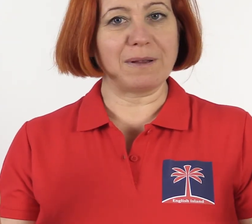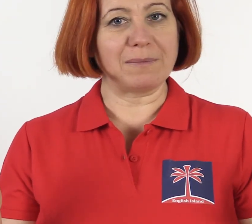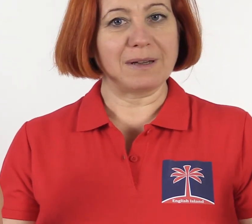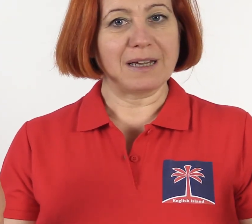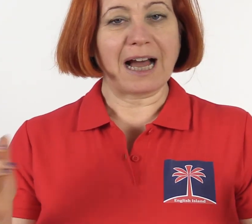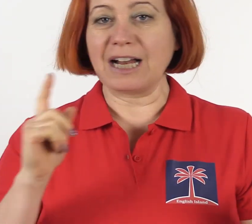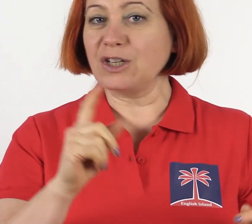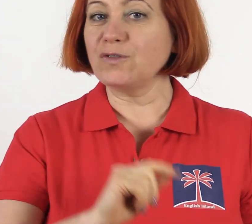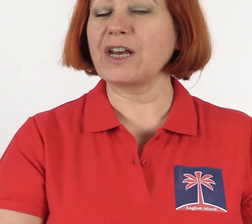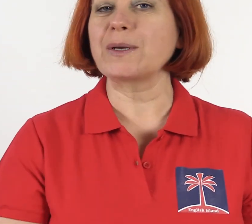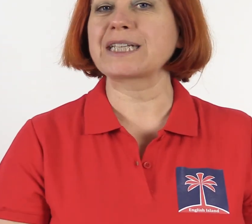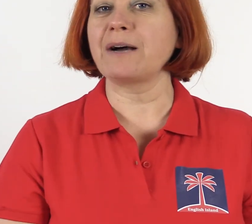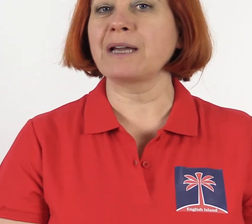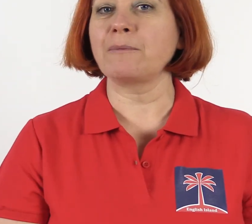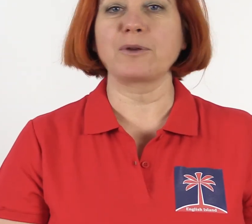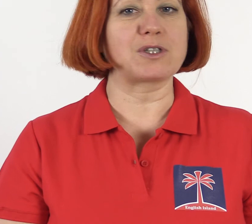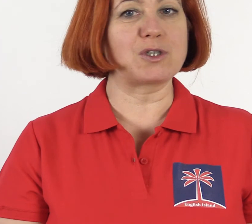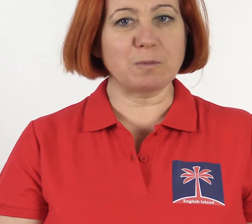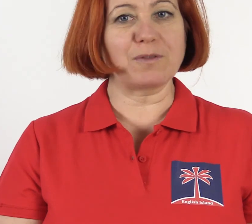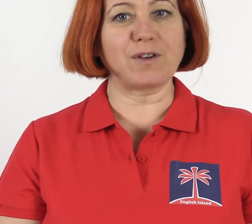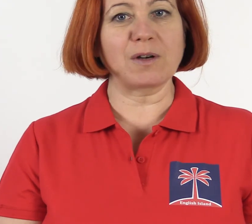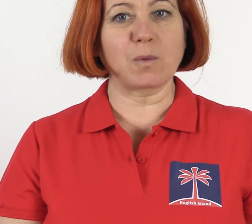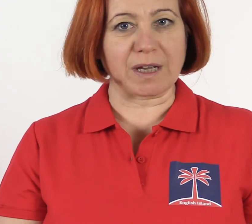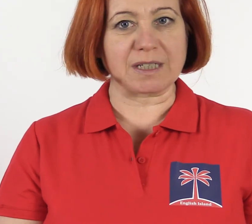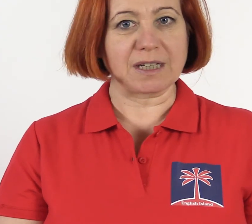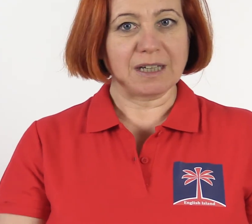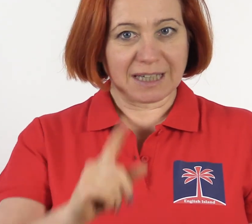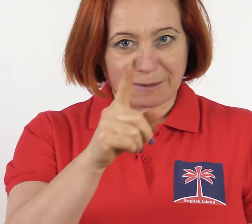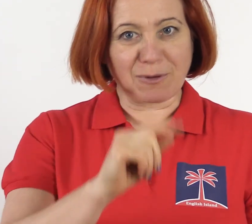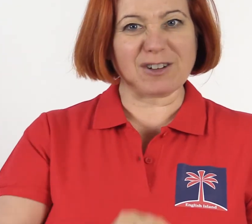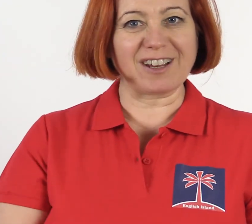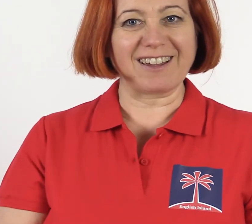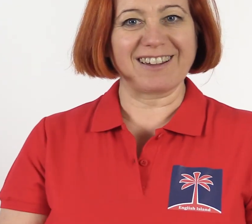problem. A new video is coming up with a super fun quiz. Keep watching.